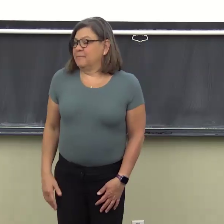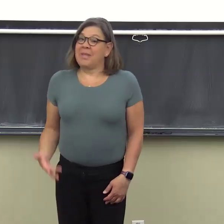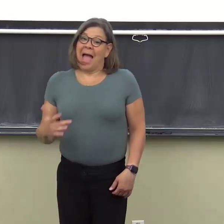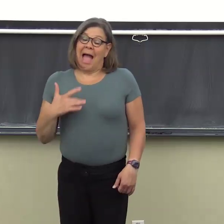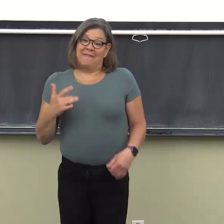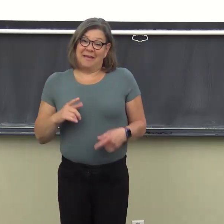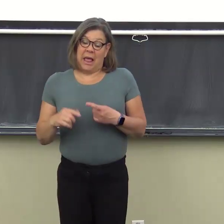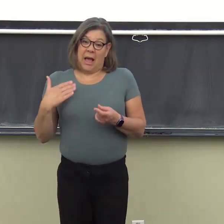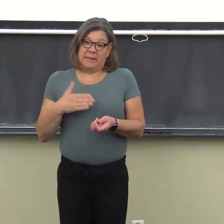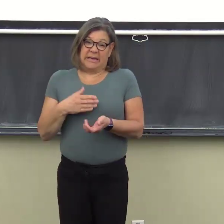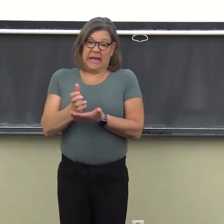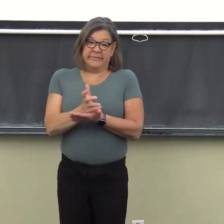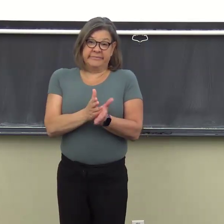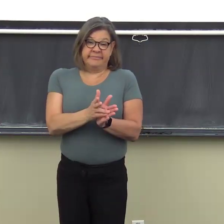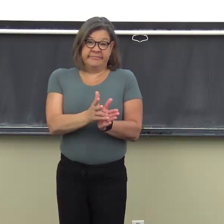get parking lotted.